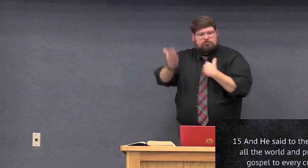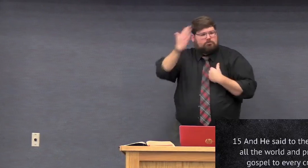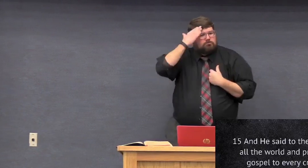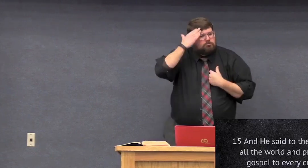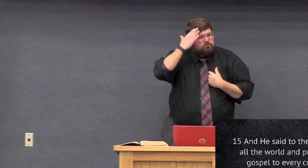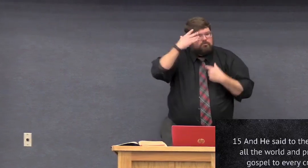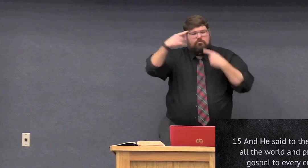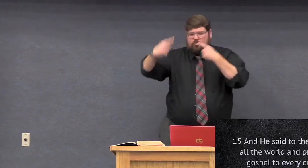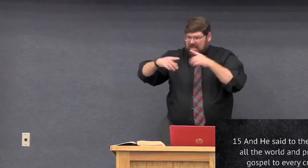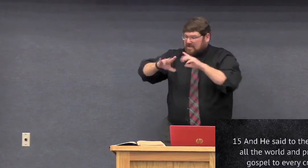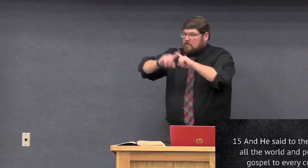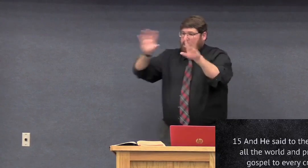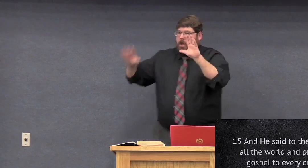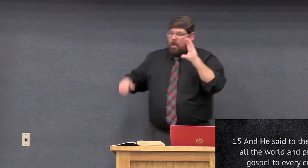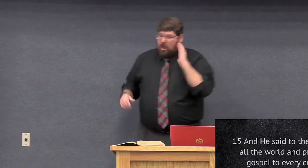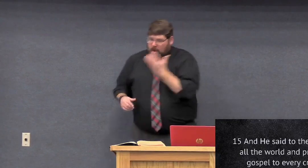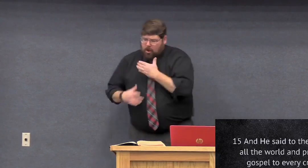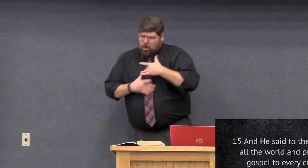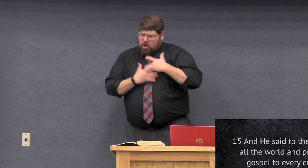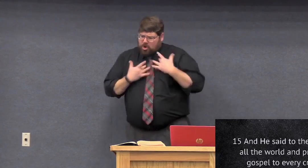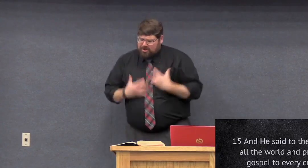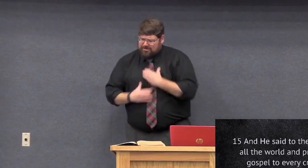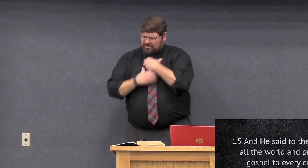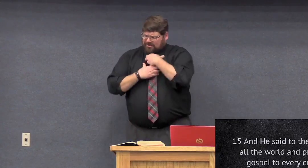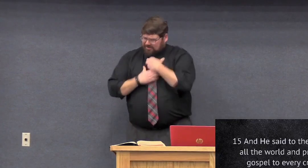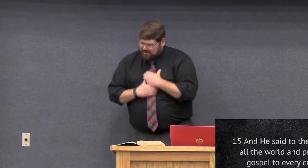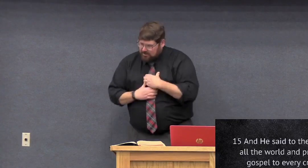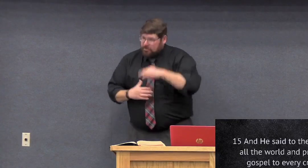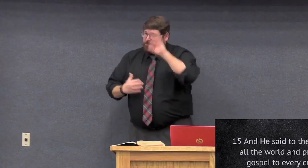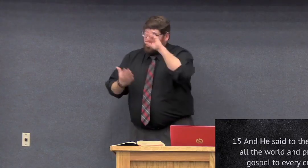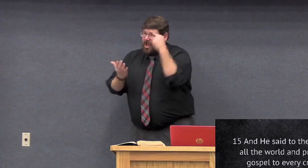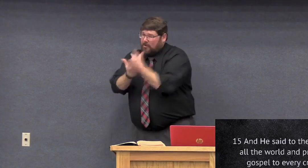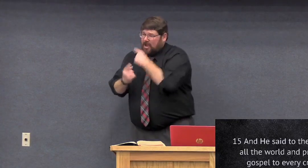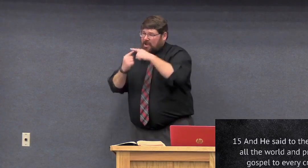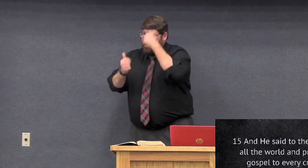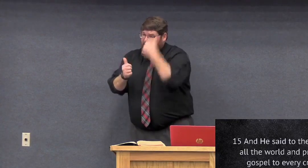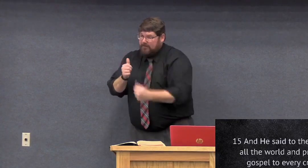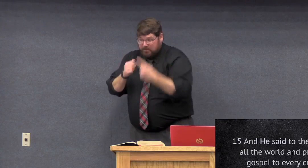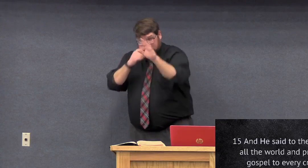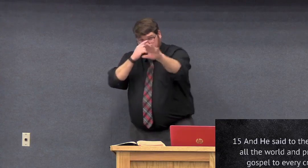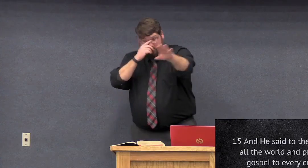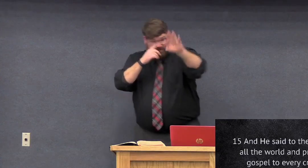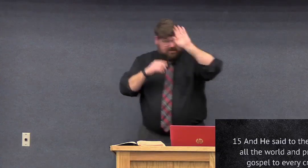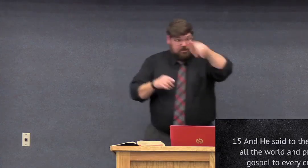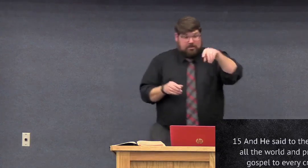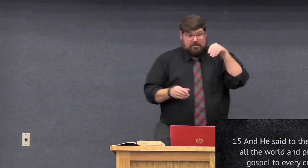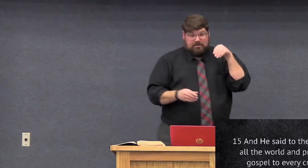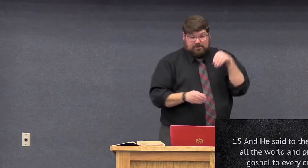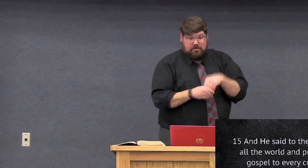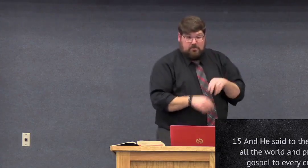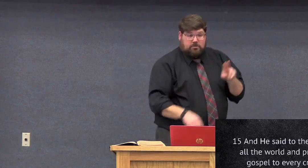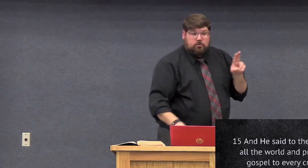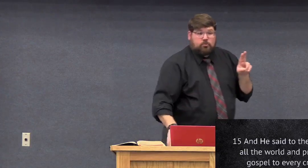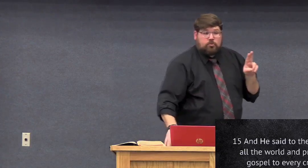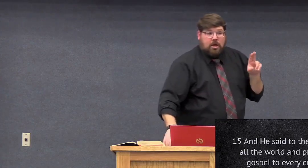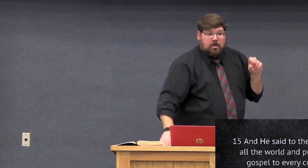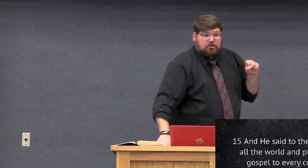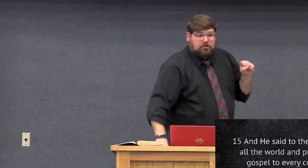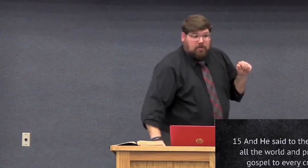country welcomes the preaching of the gospel, but yet it should be our heart's desire to preach the gospel to everyone.